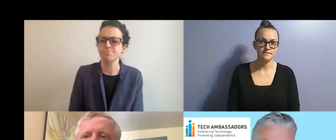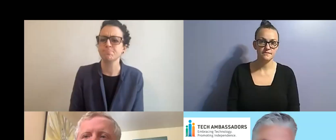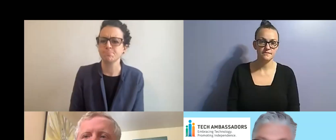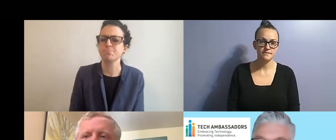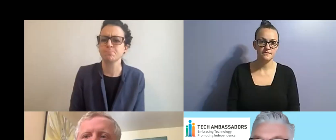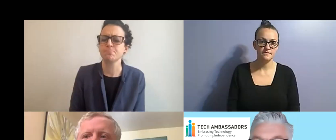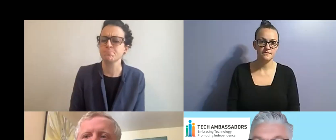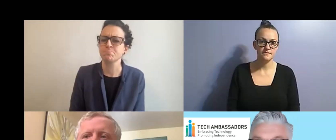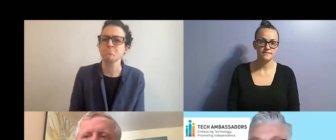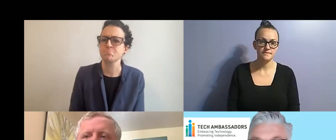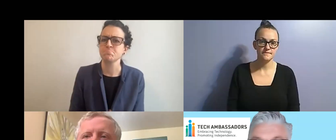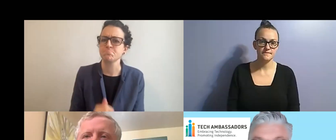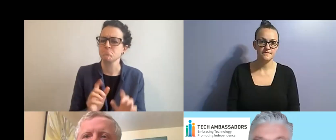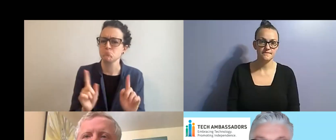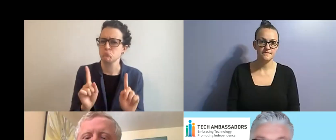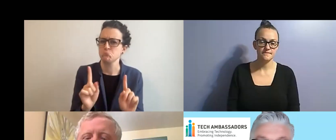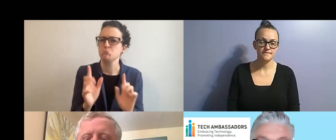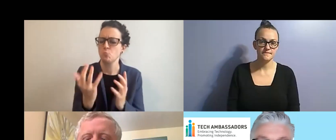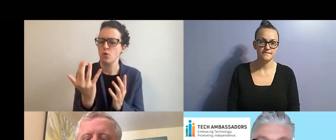That's not what I wanted to do.